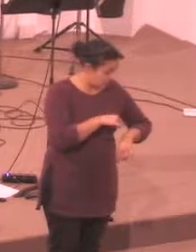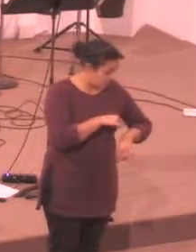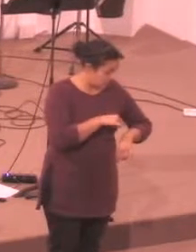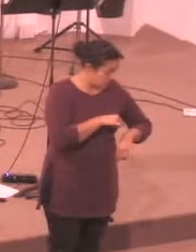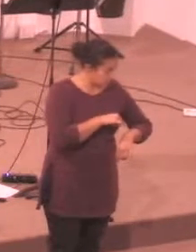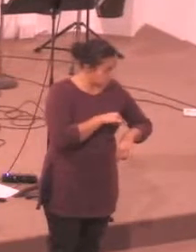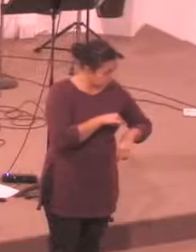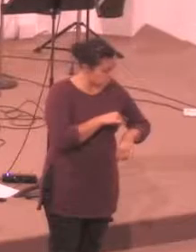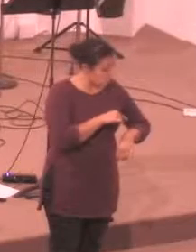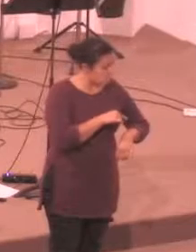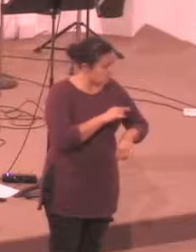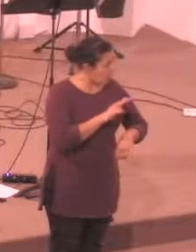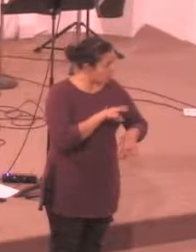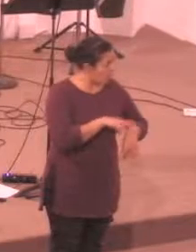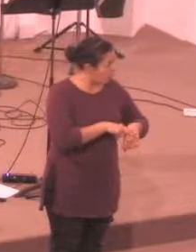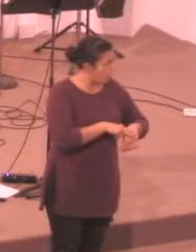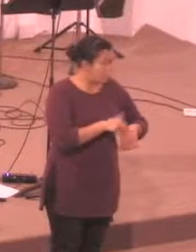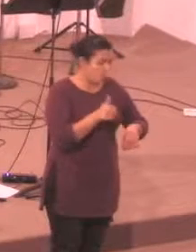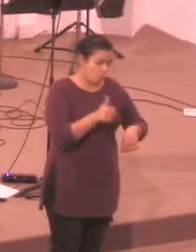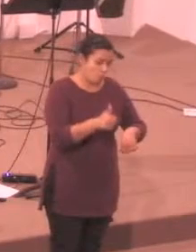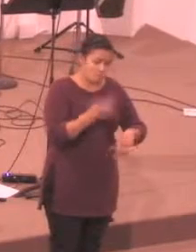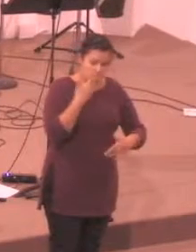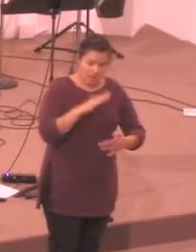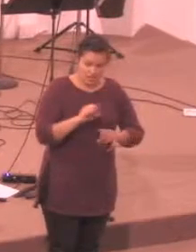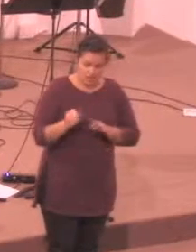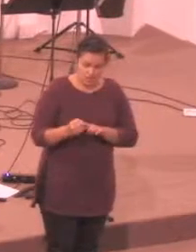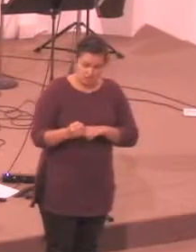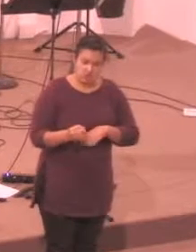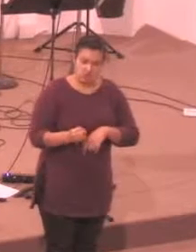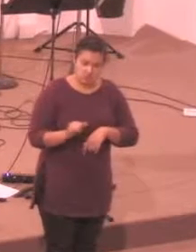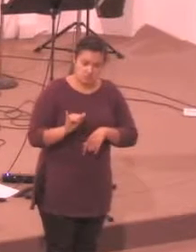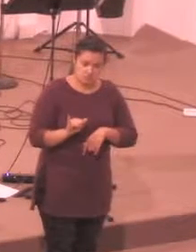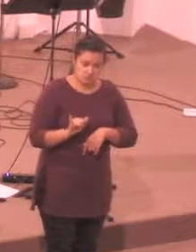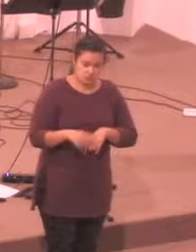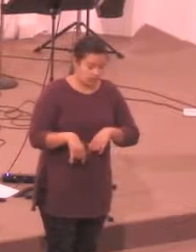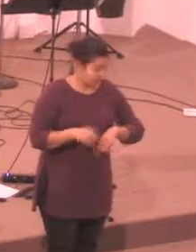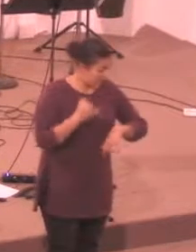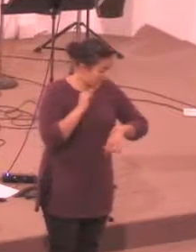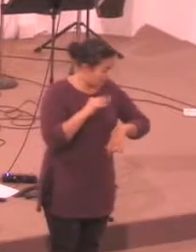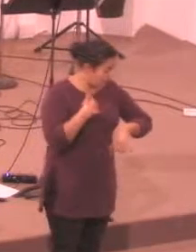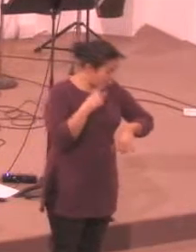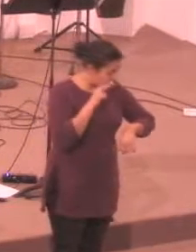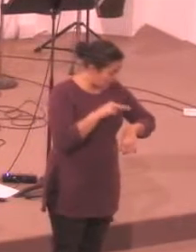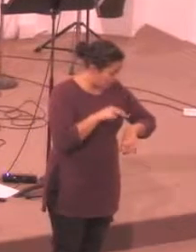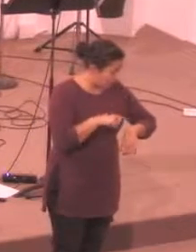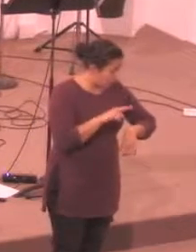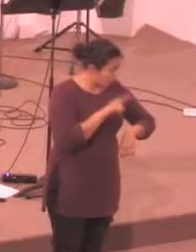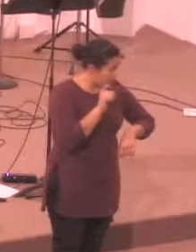I'm doing pretty good. Now, if I look down there and it's 110,